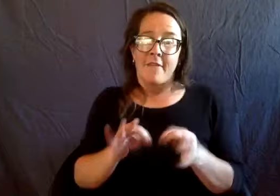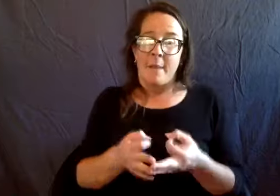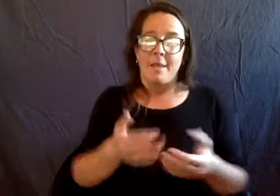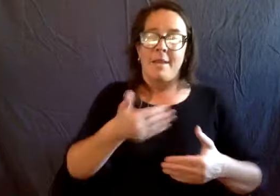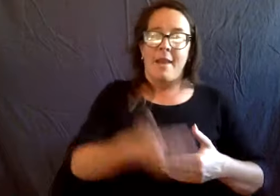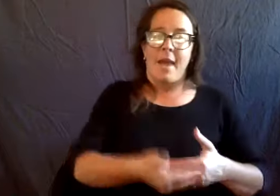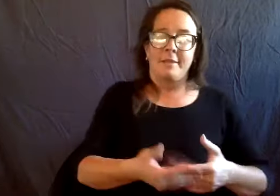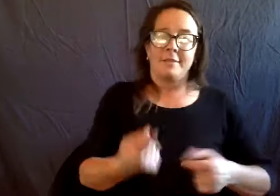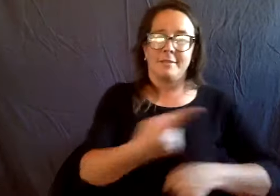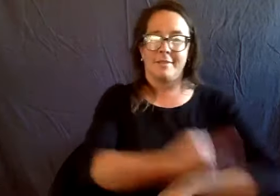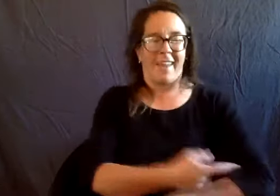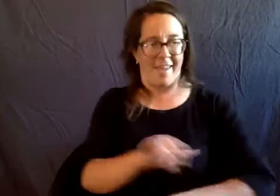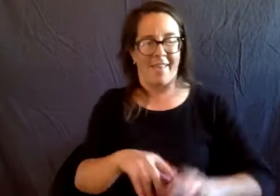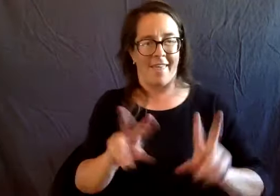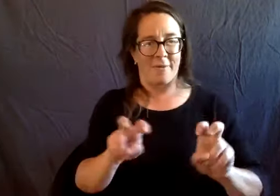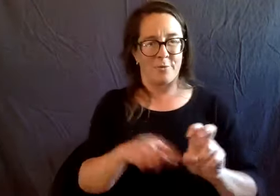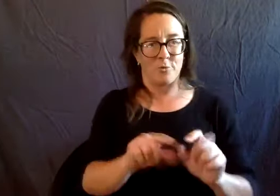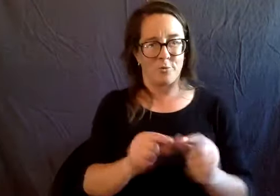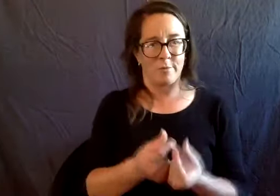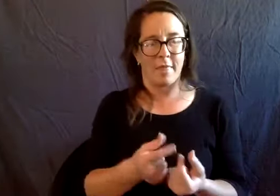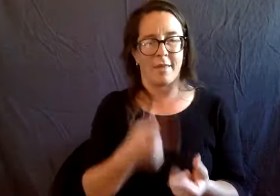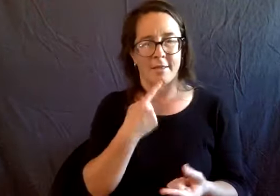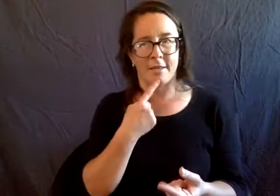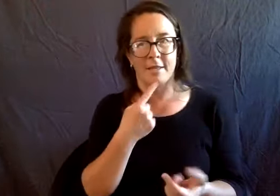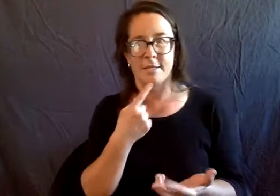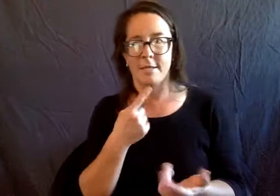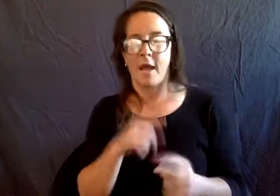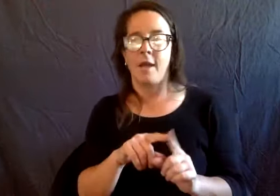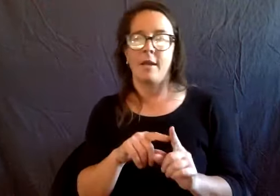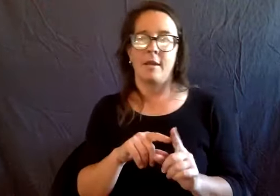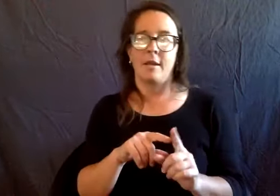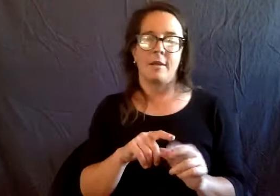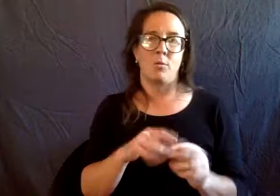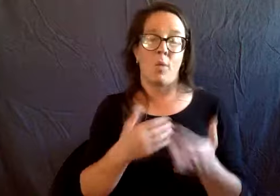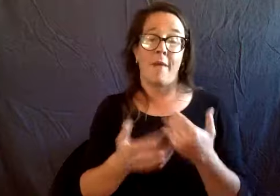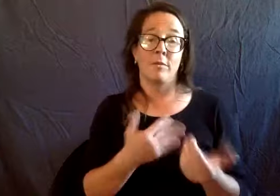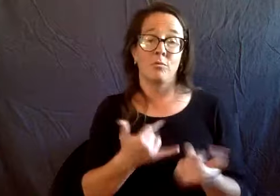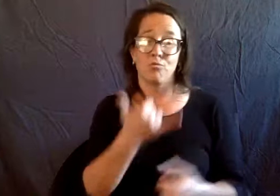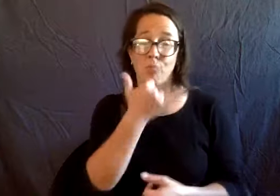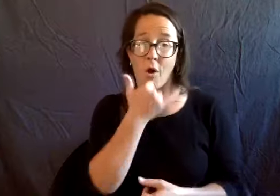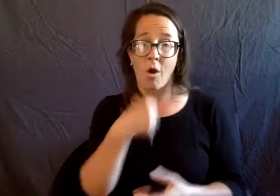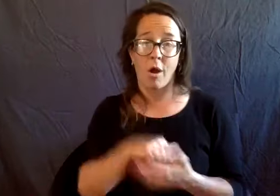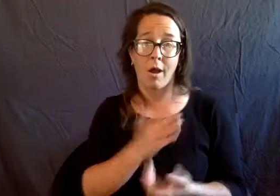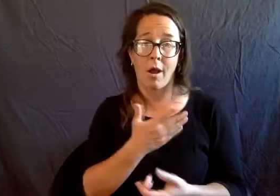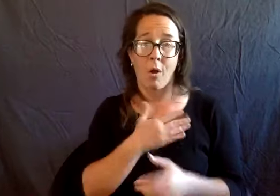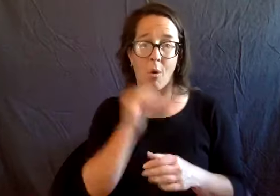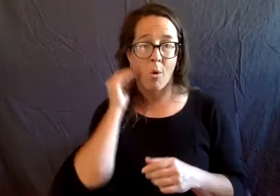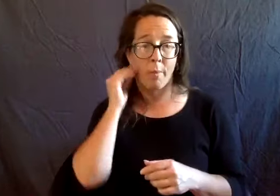because they had to know that whatever was wrong in our home, I had nothing to do with it. He